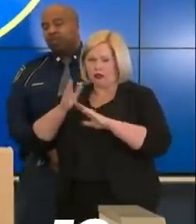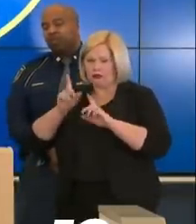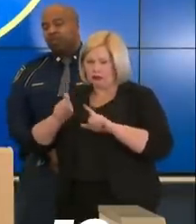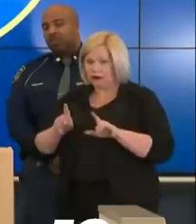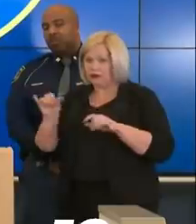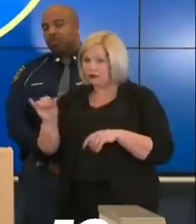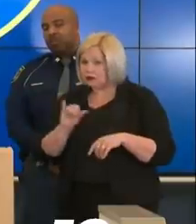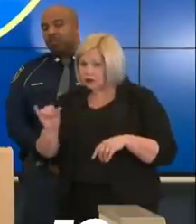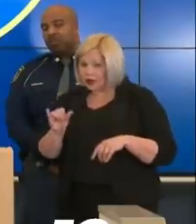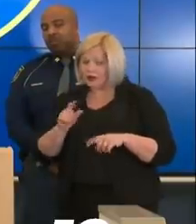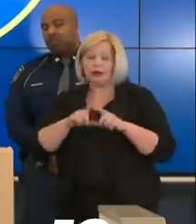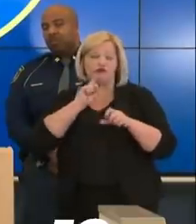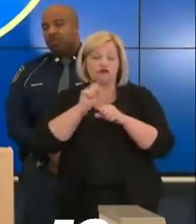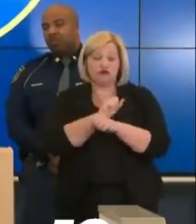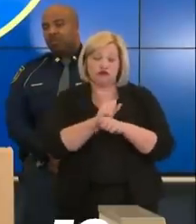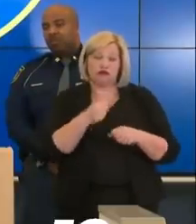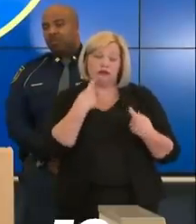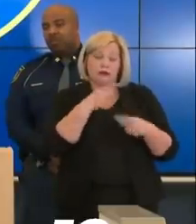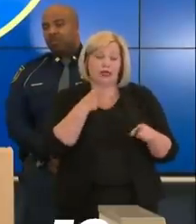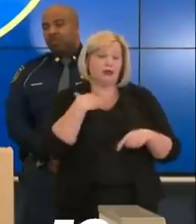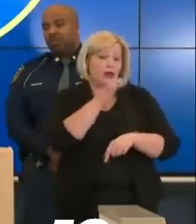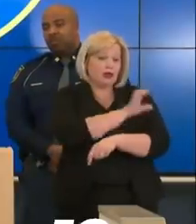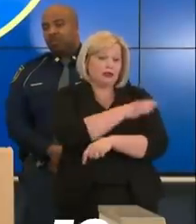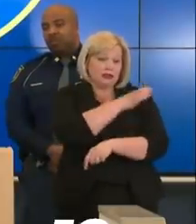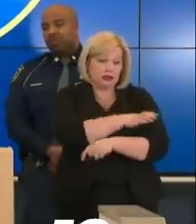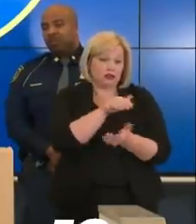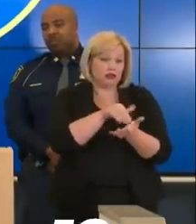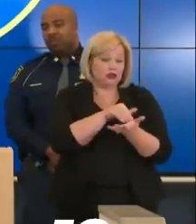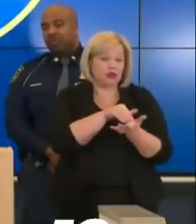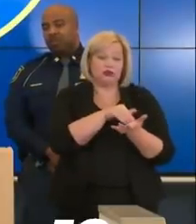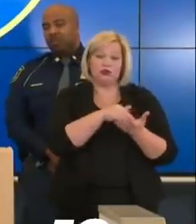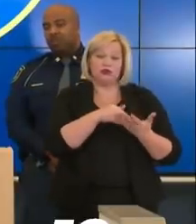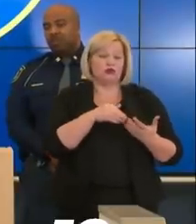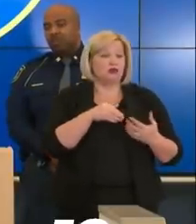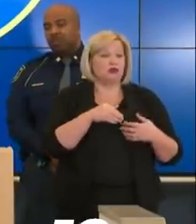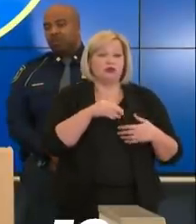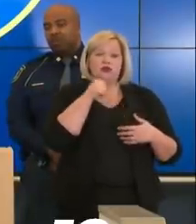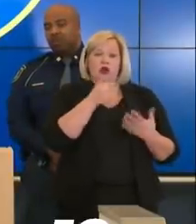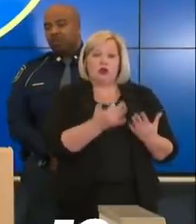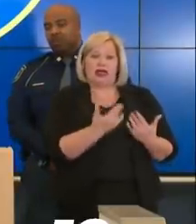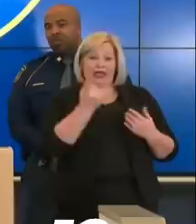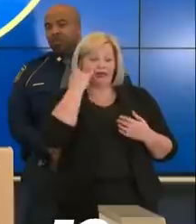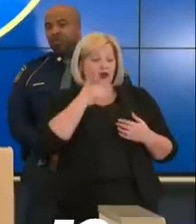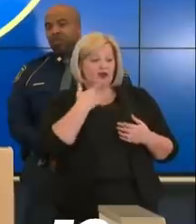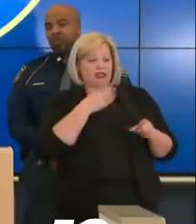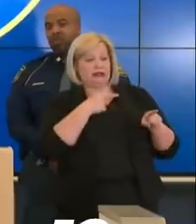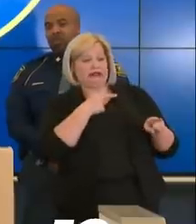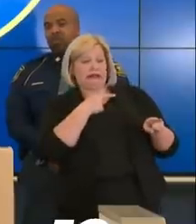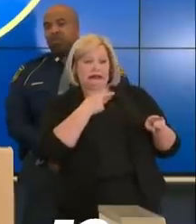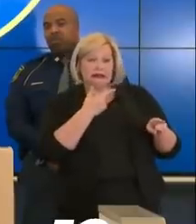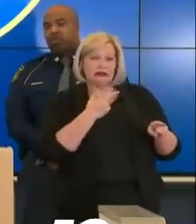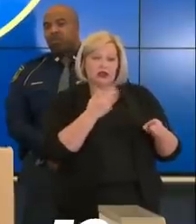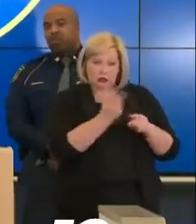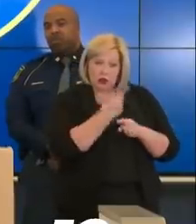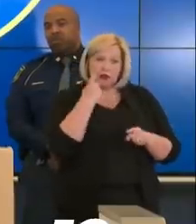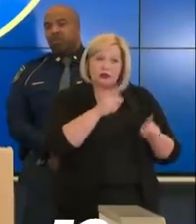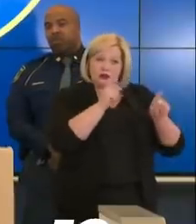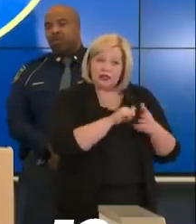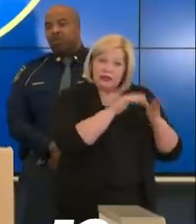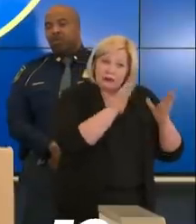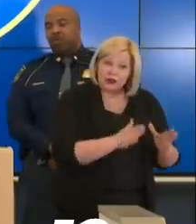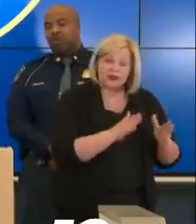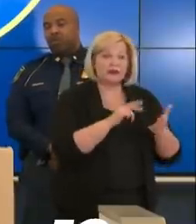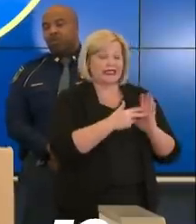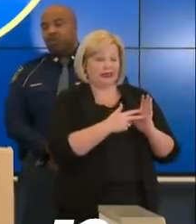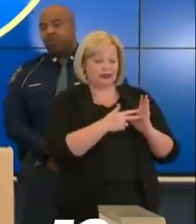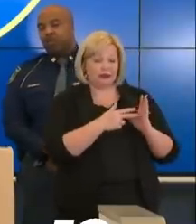now. But absolutely, I'm telling my clinicians, do not hold back if you think it is appropriate for someone to be tested. And so what that means